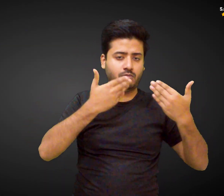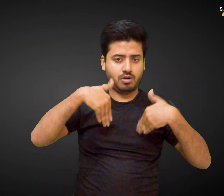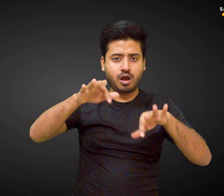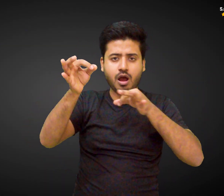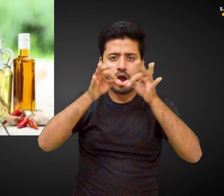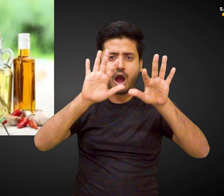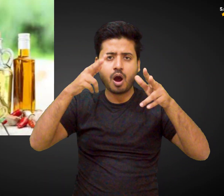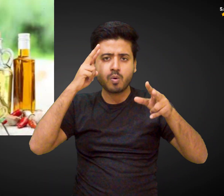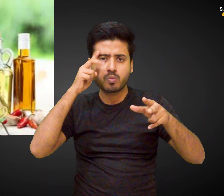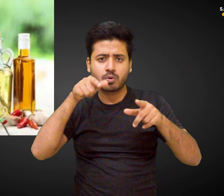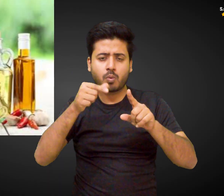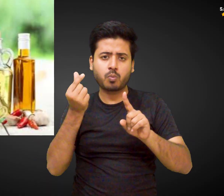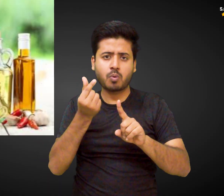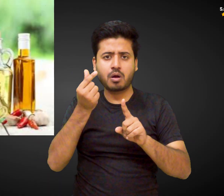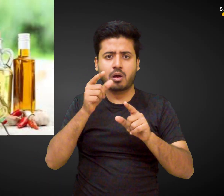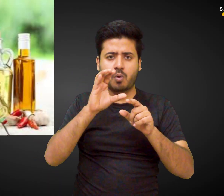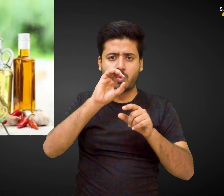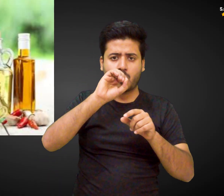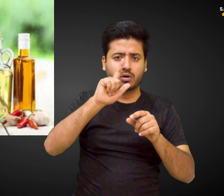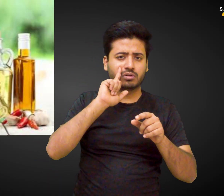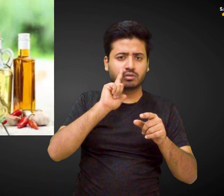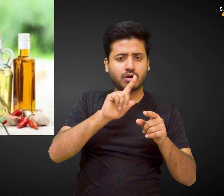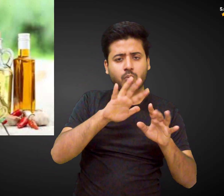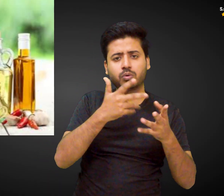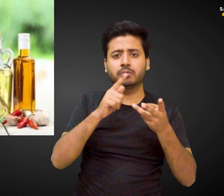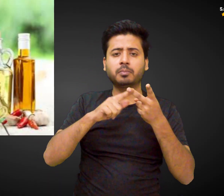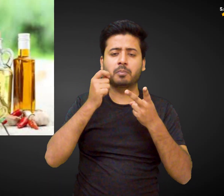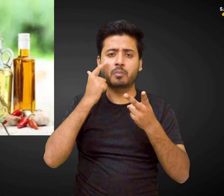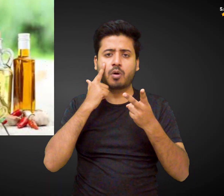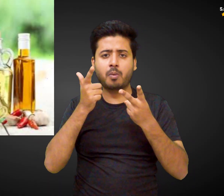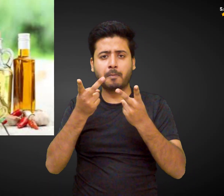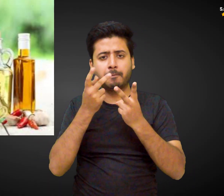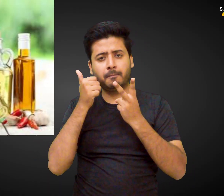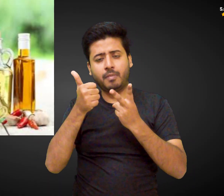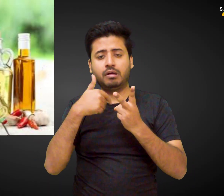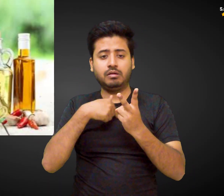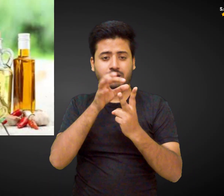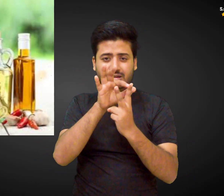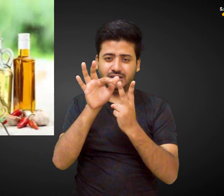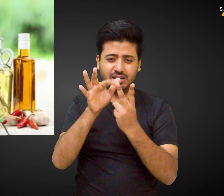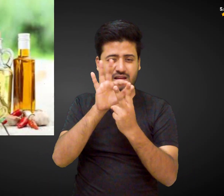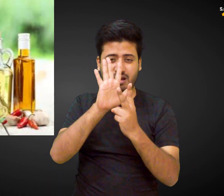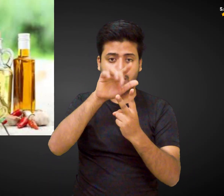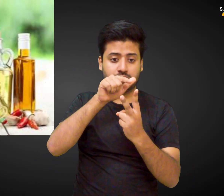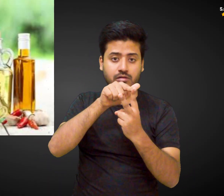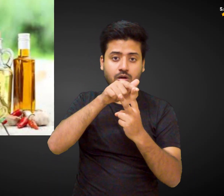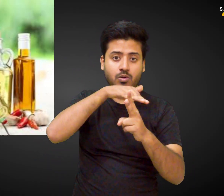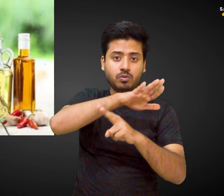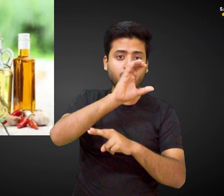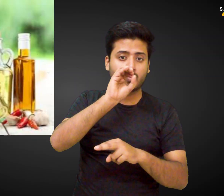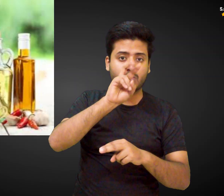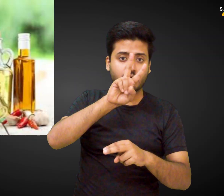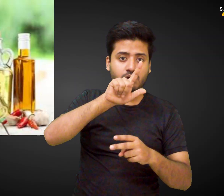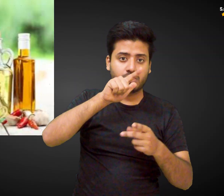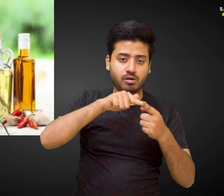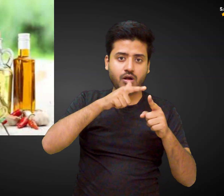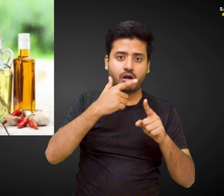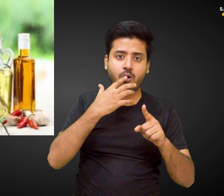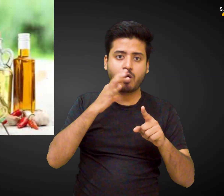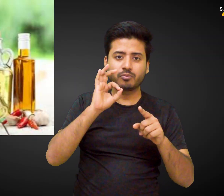and oleocanthal. Oxidative stress from free radicals is a key driver of the aging process, leading to cell damage,